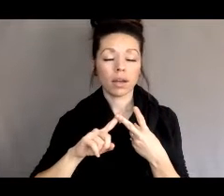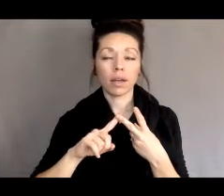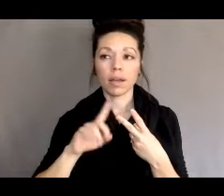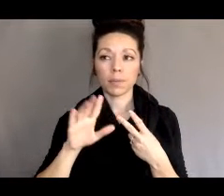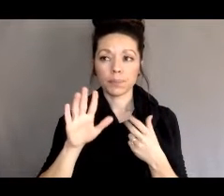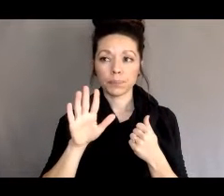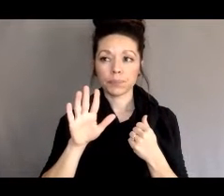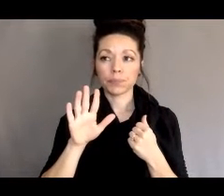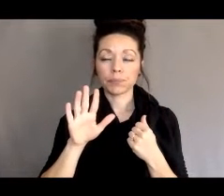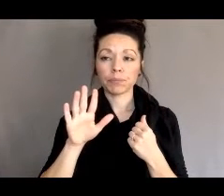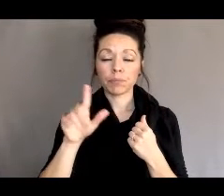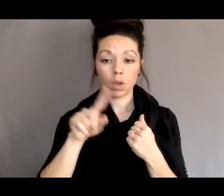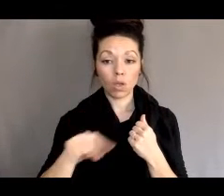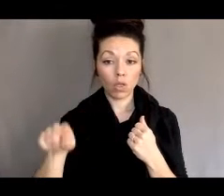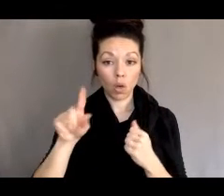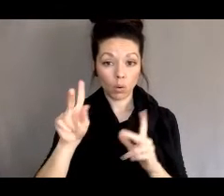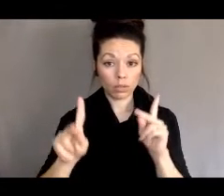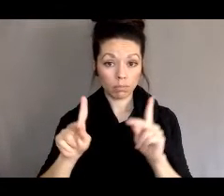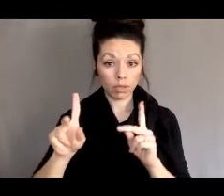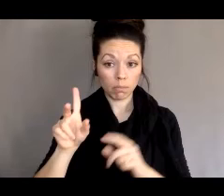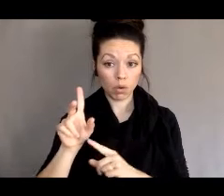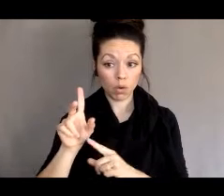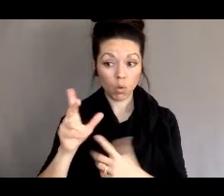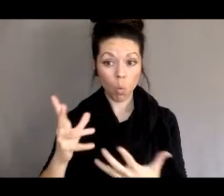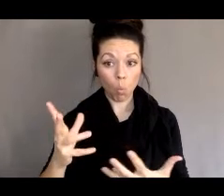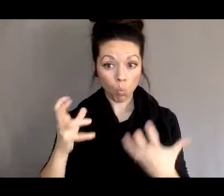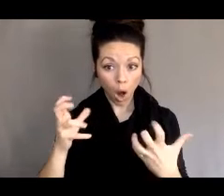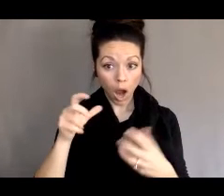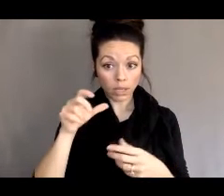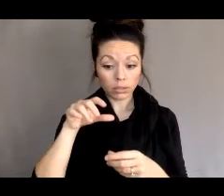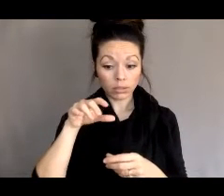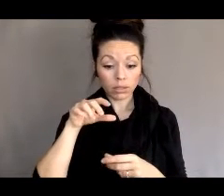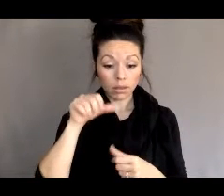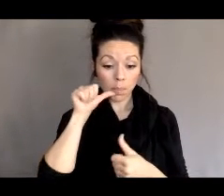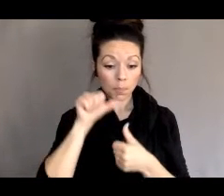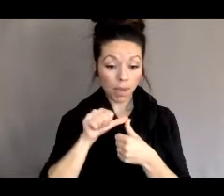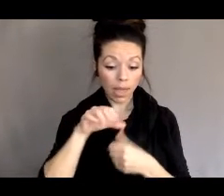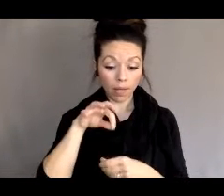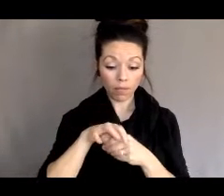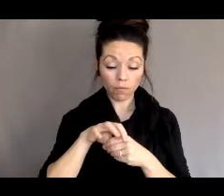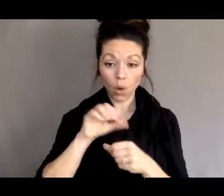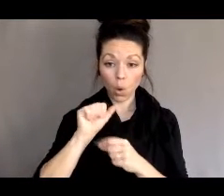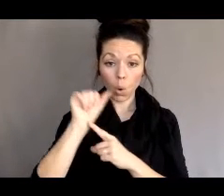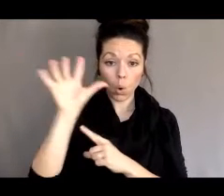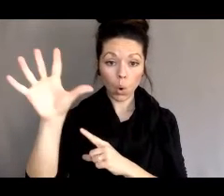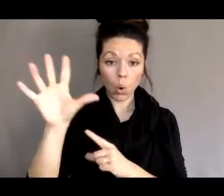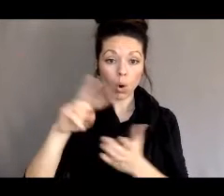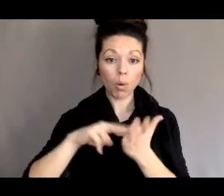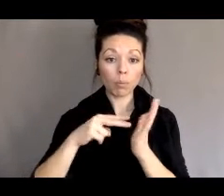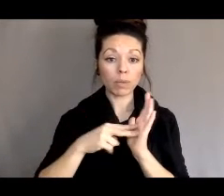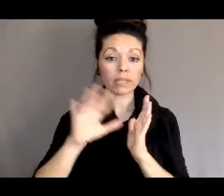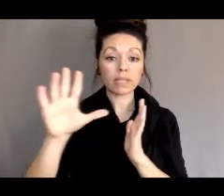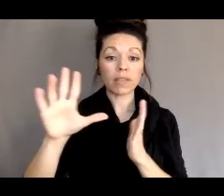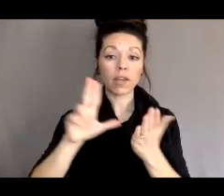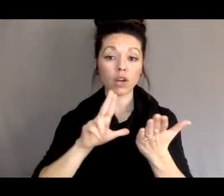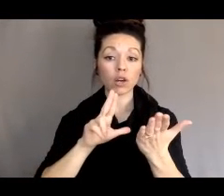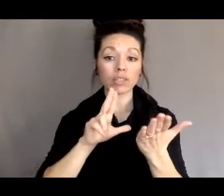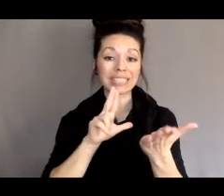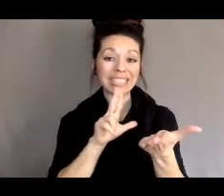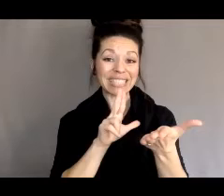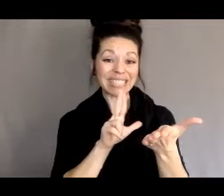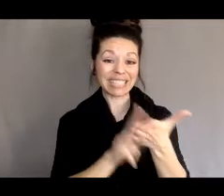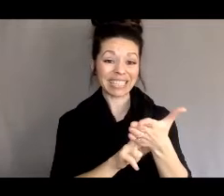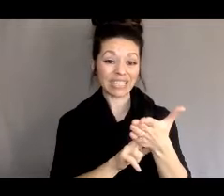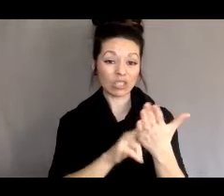those individuals who do vote by mail to have their signatures